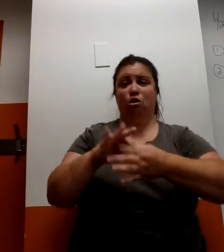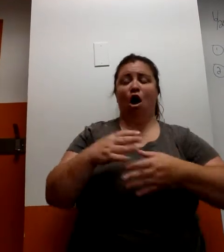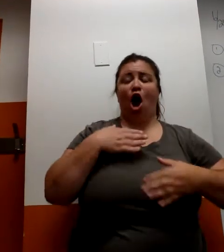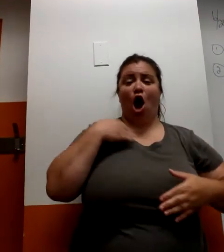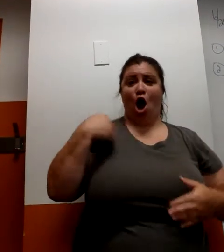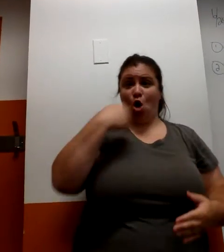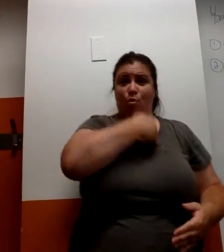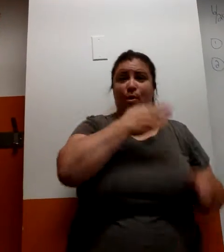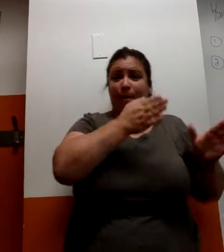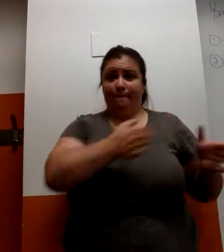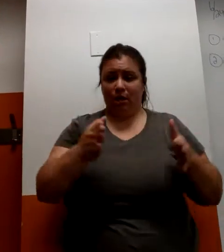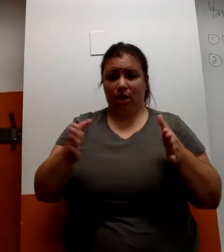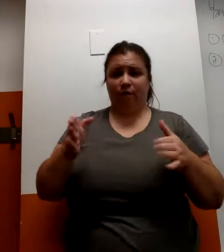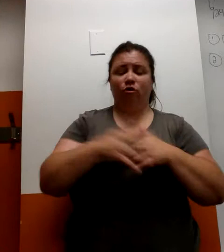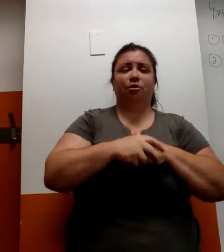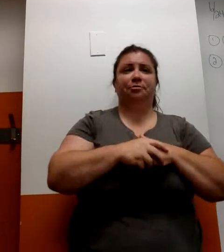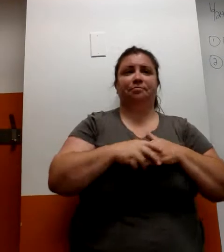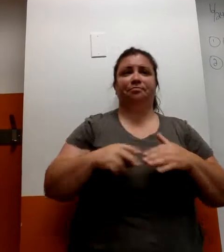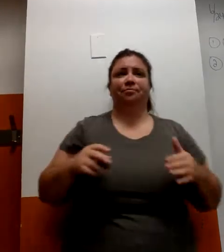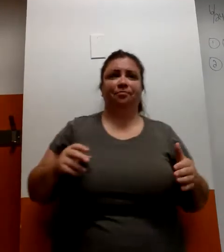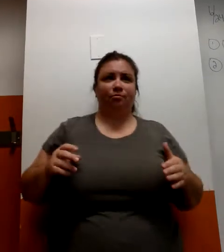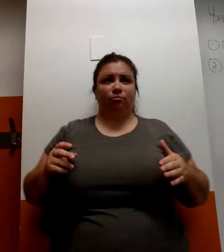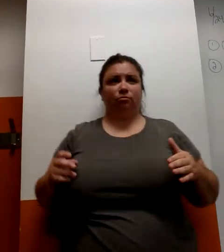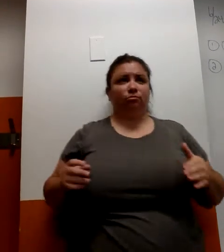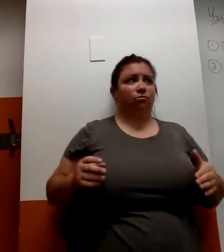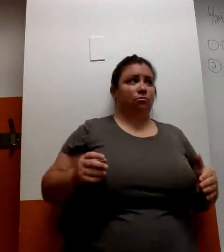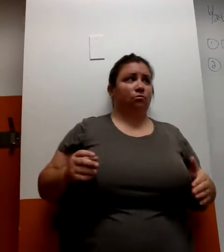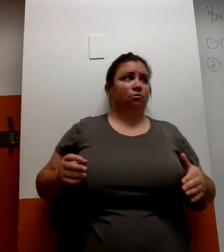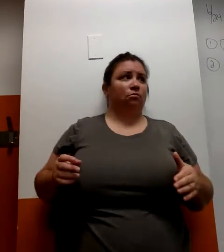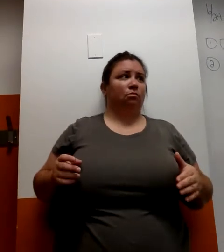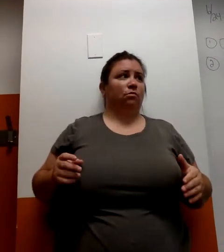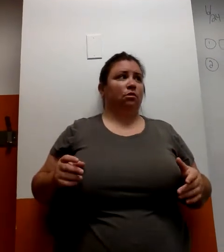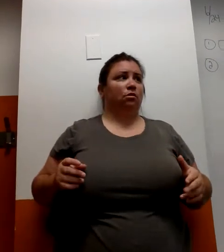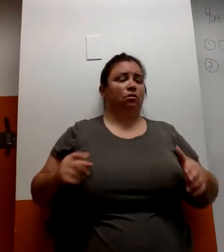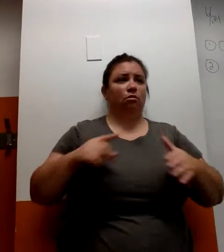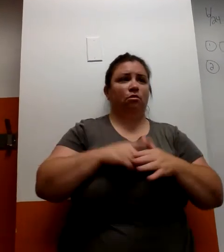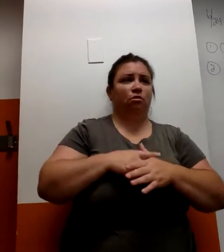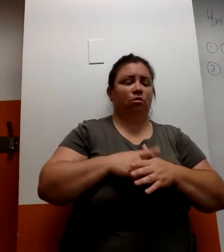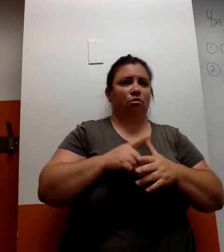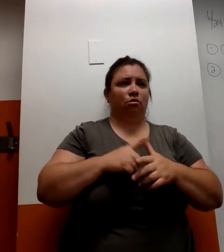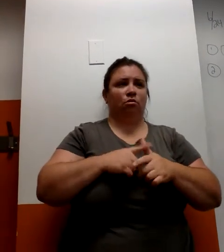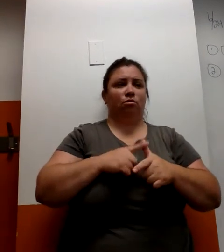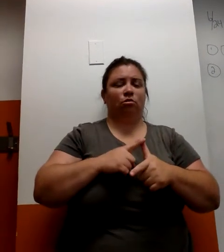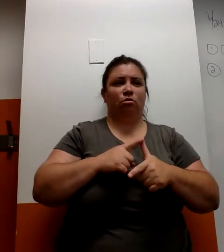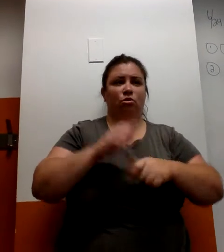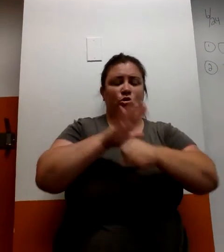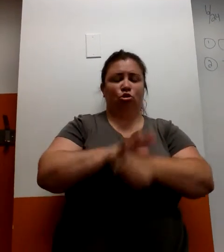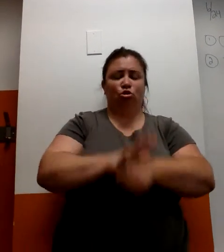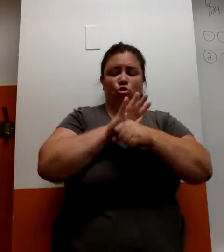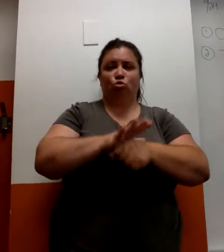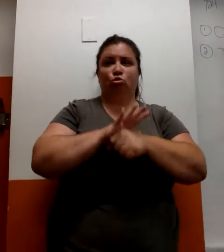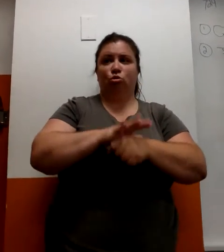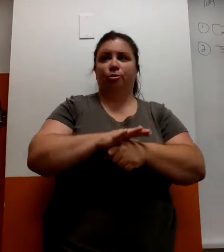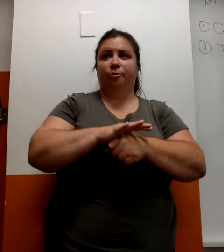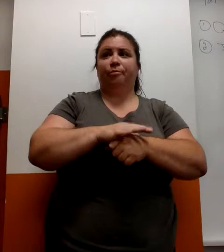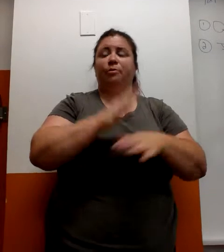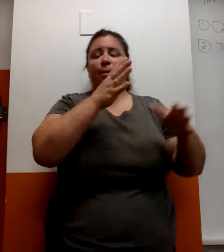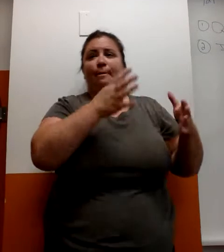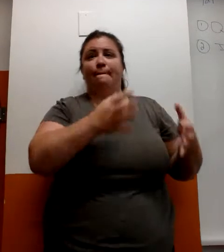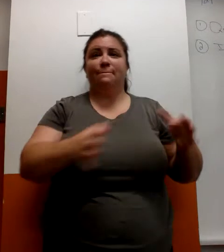success. You want to give me some more? Lifting. Stress. Smoking. Would Stress is a result of behavior. Give me a behavior. would drinking